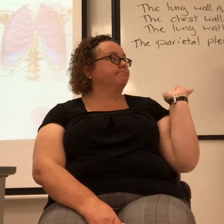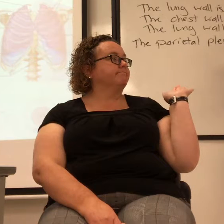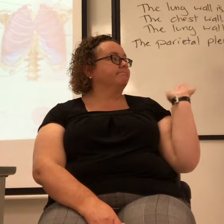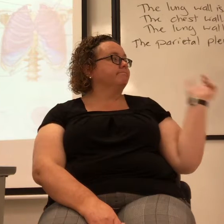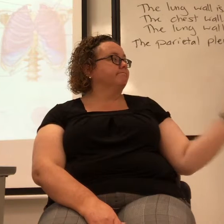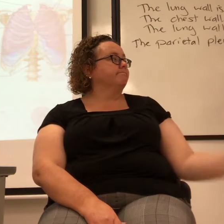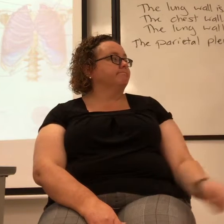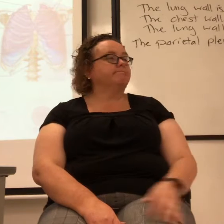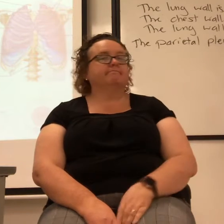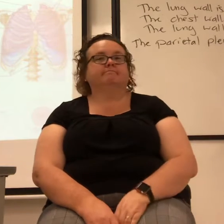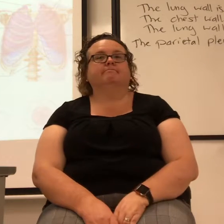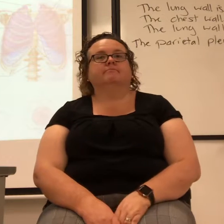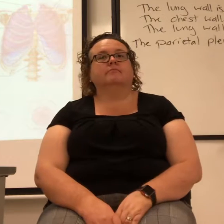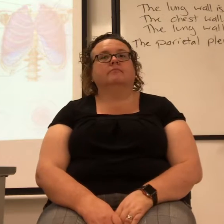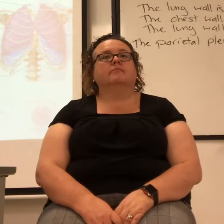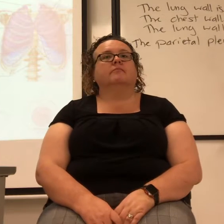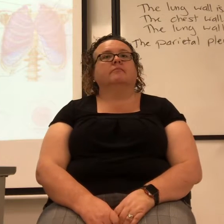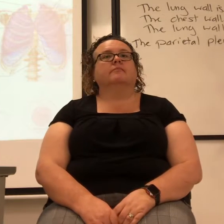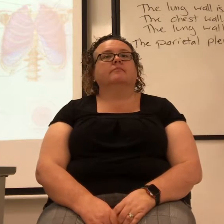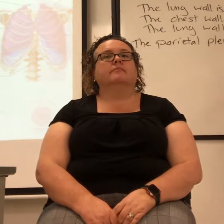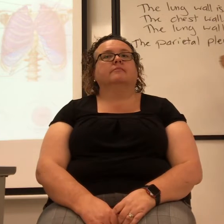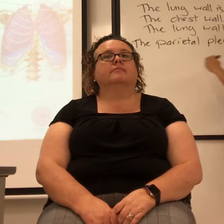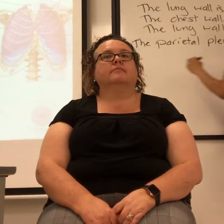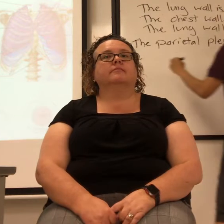as well as the visceral pleura.